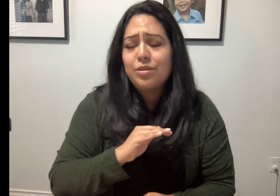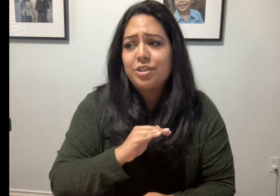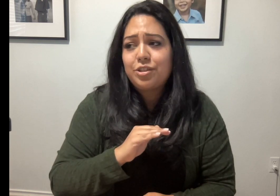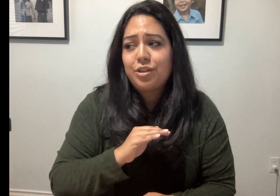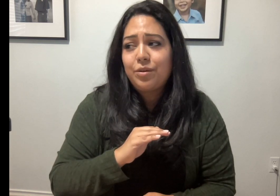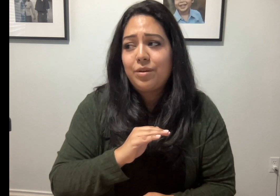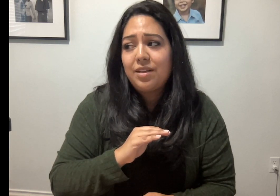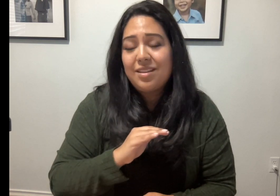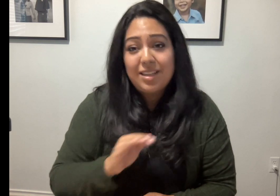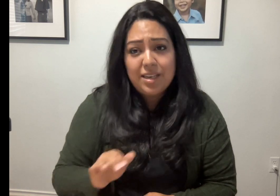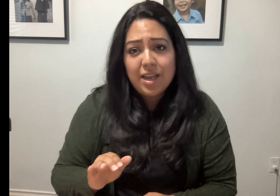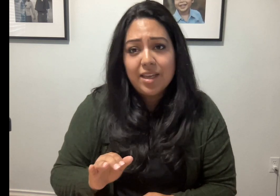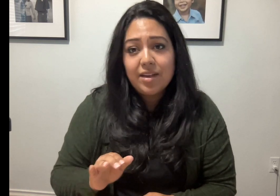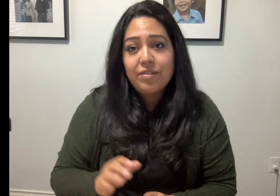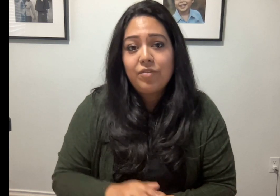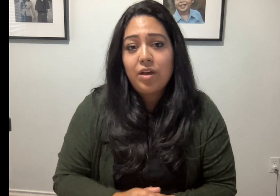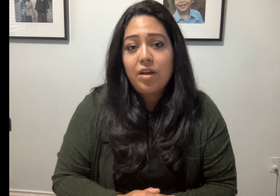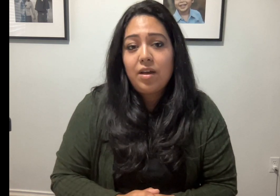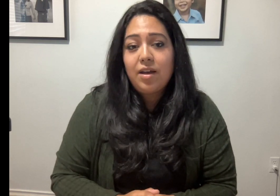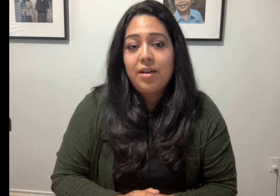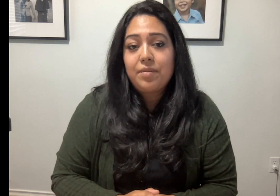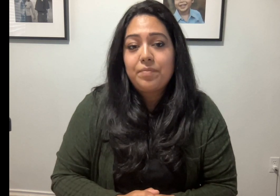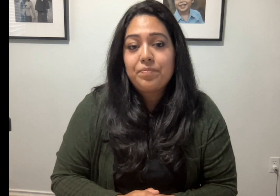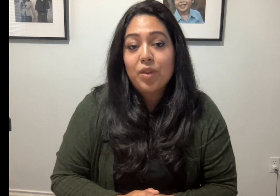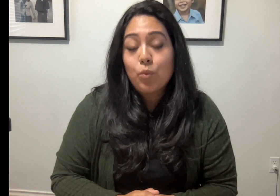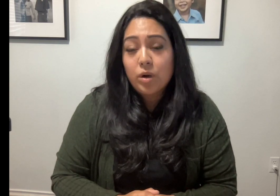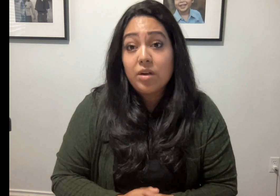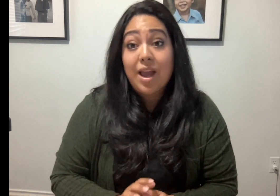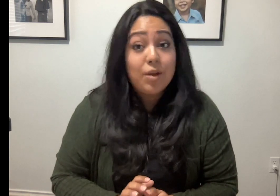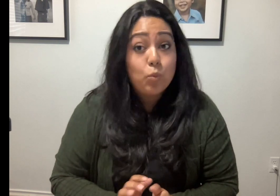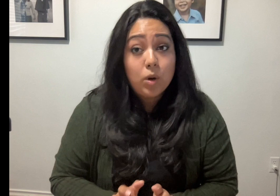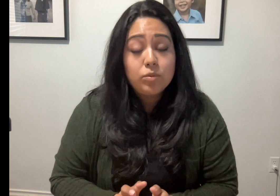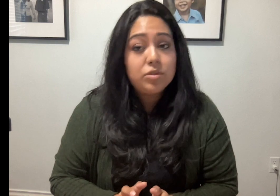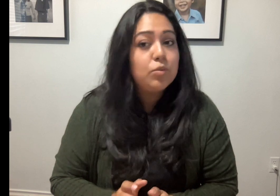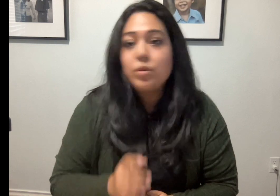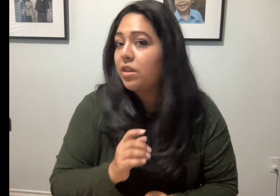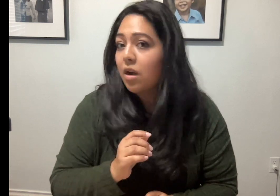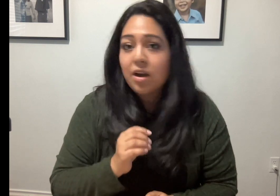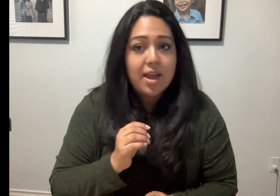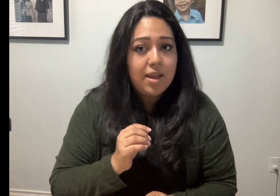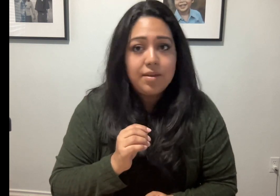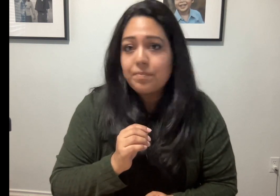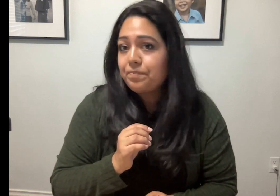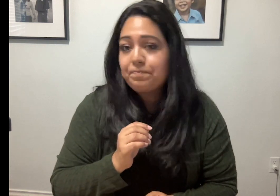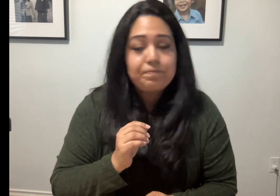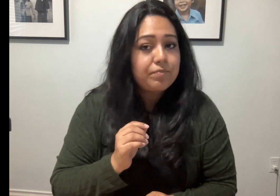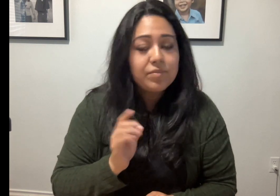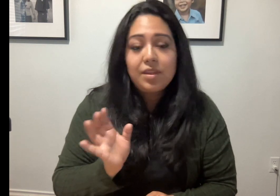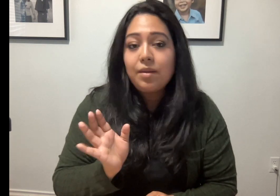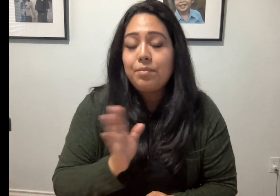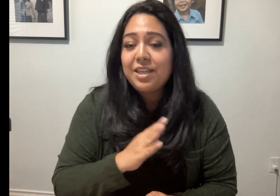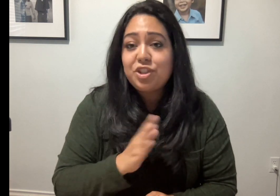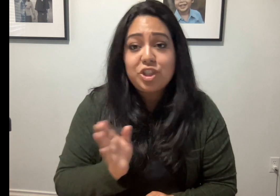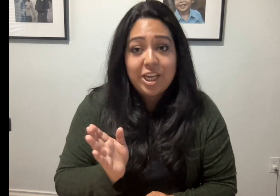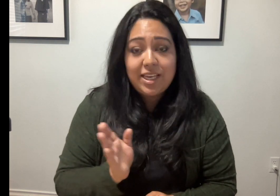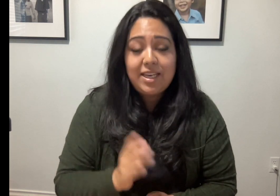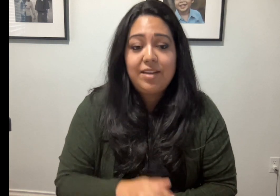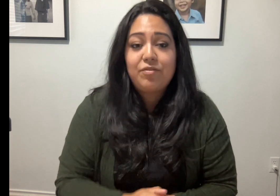to show the negative word I won't with our head. by shaking it from